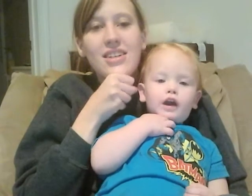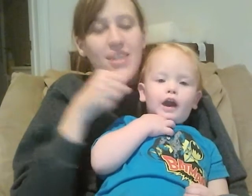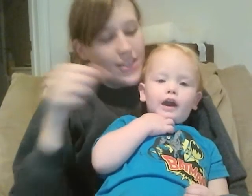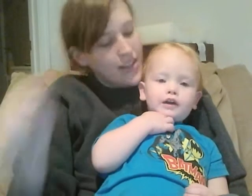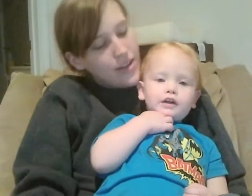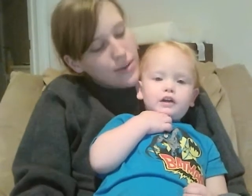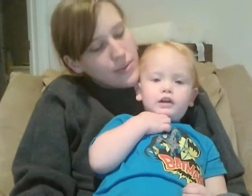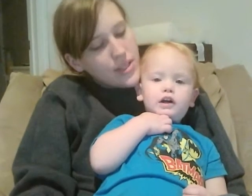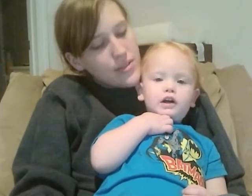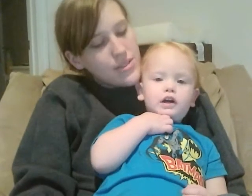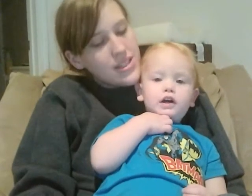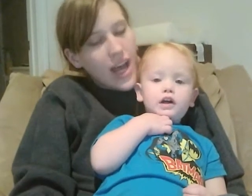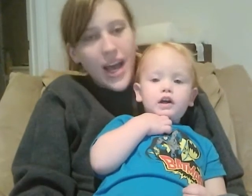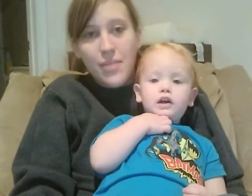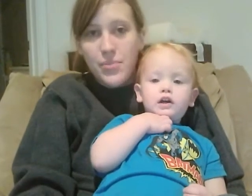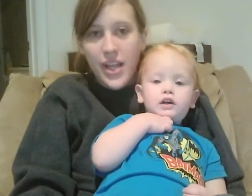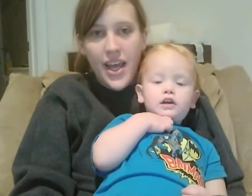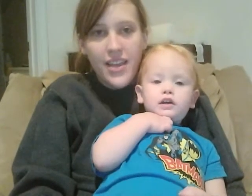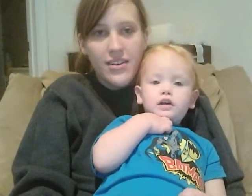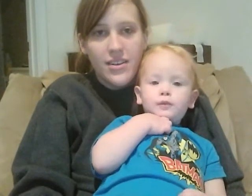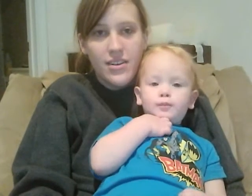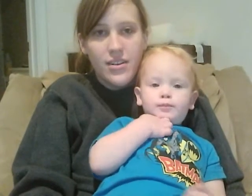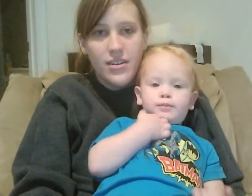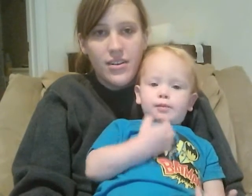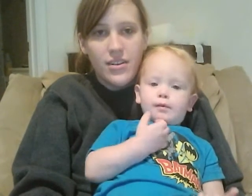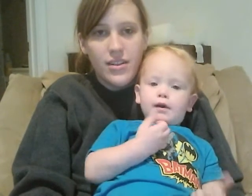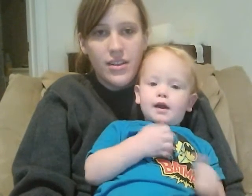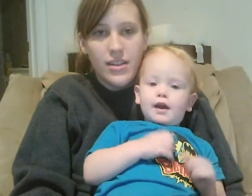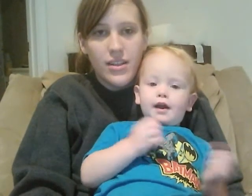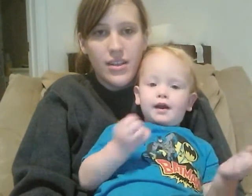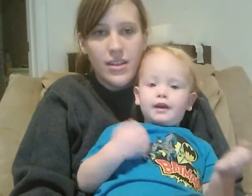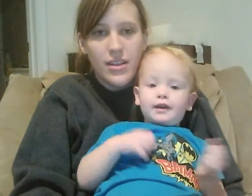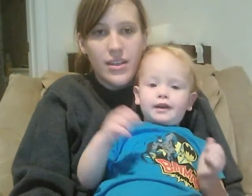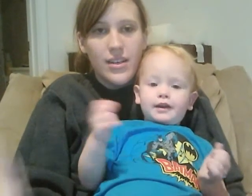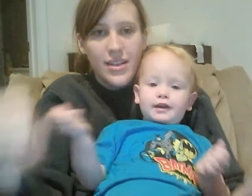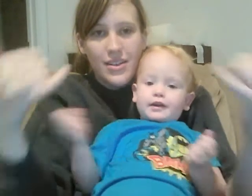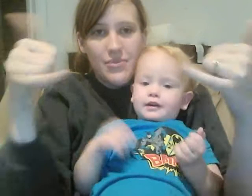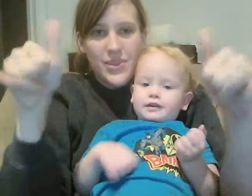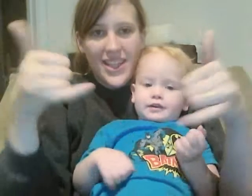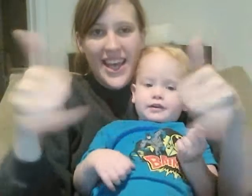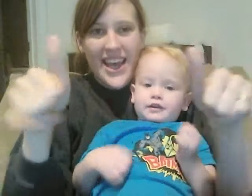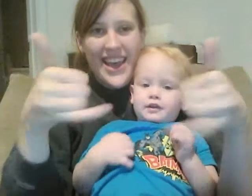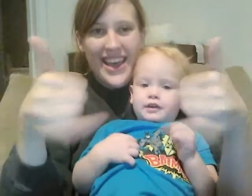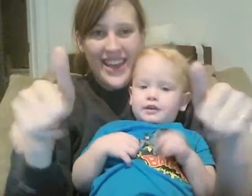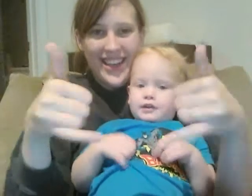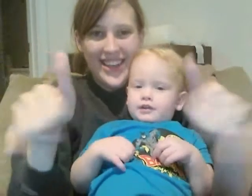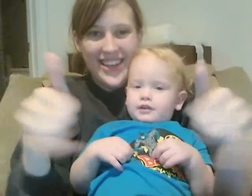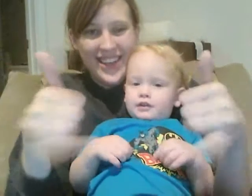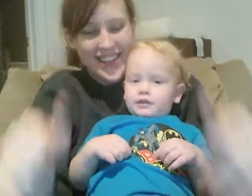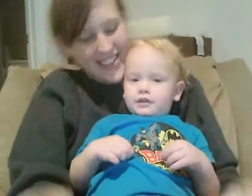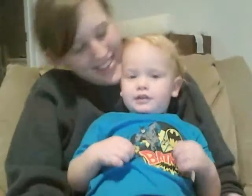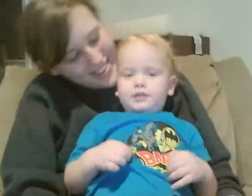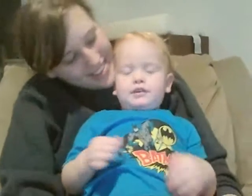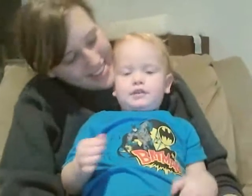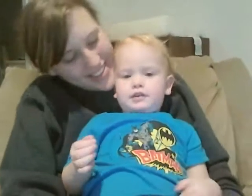Orange. Will you sign play? Play. Play. Good.